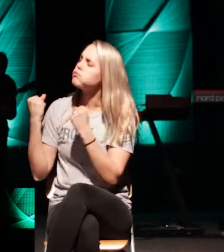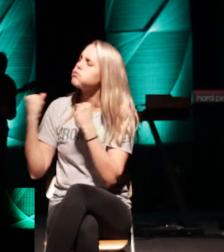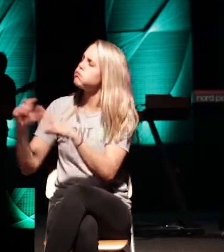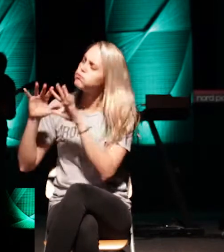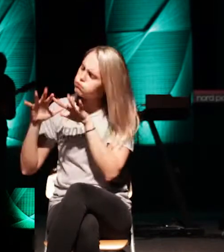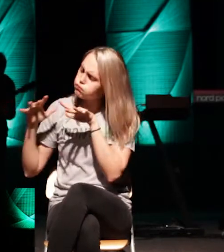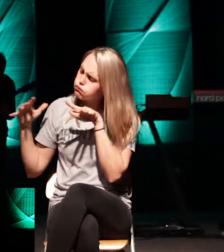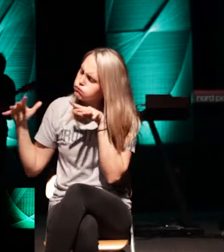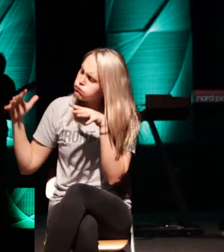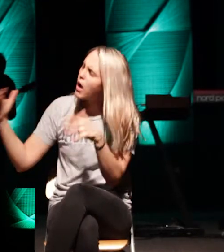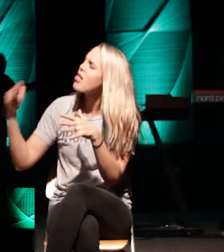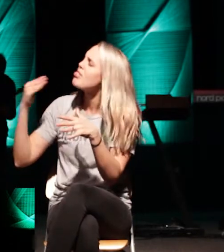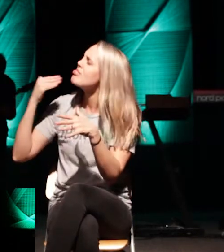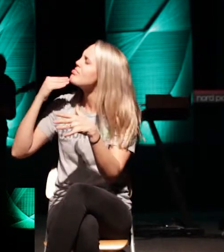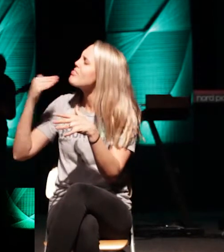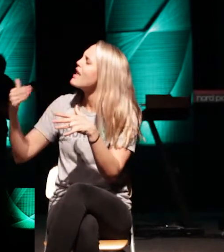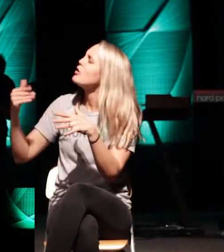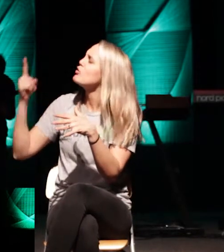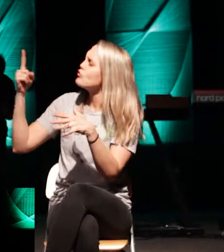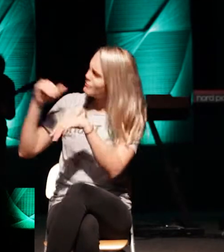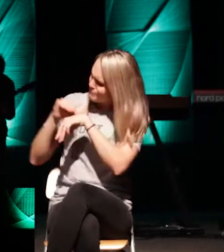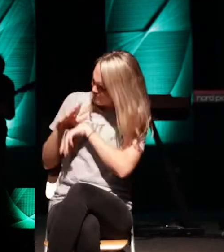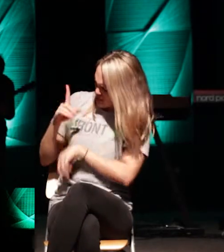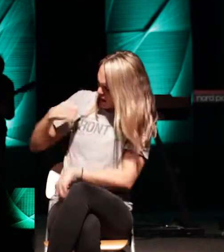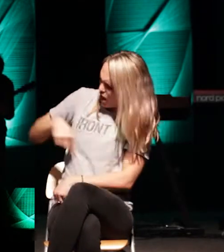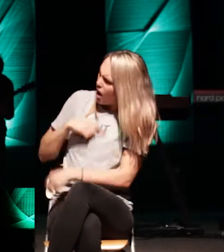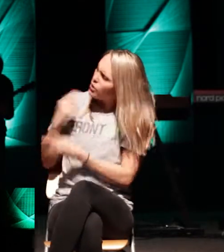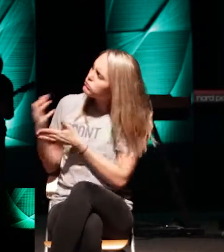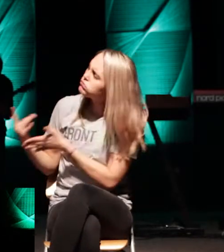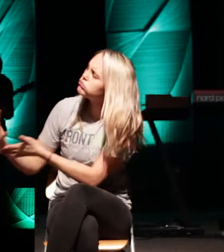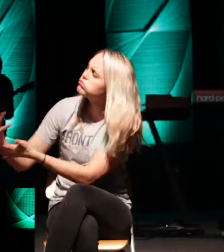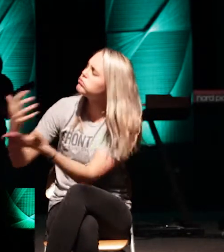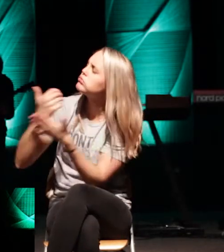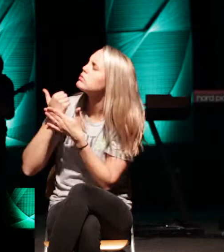your harvest fields to experience what you are doing and how you